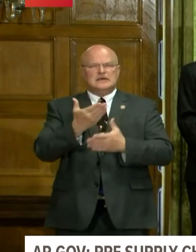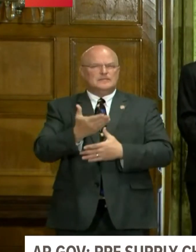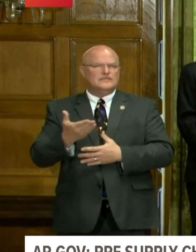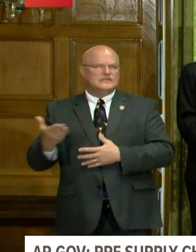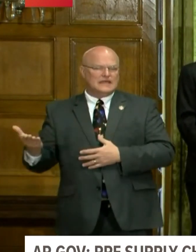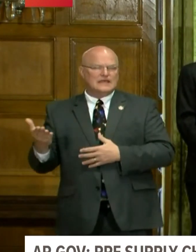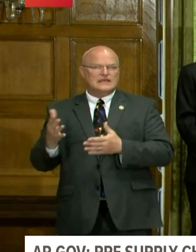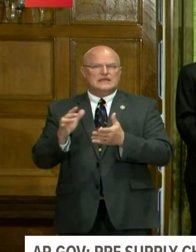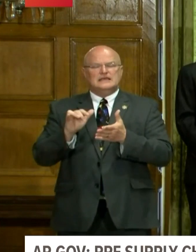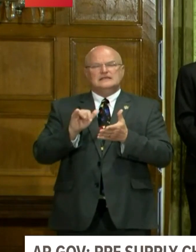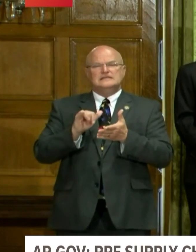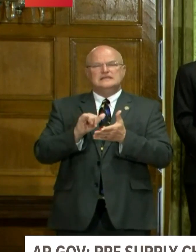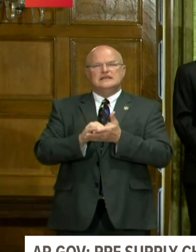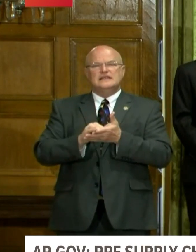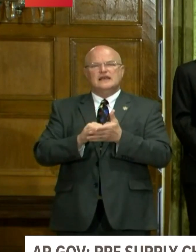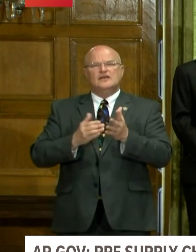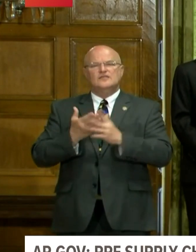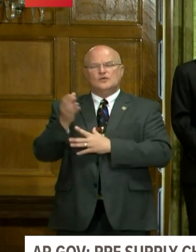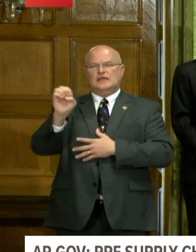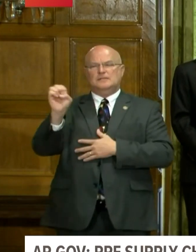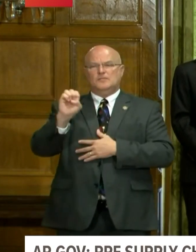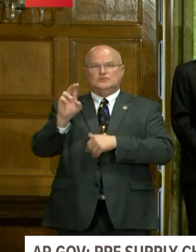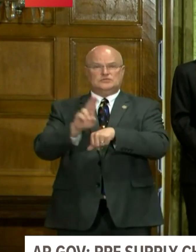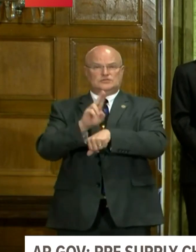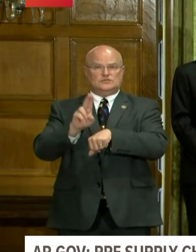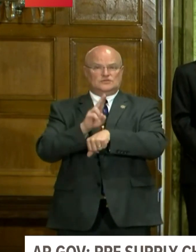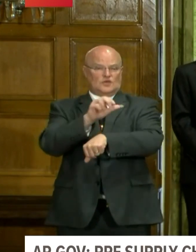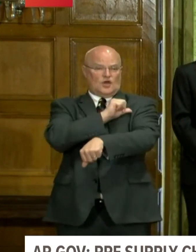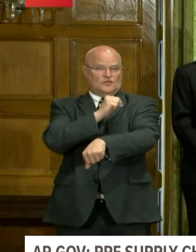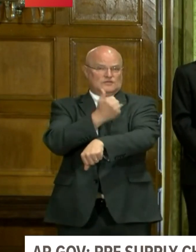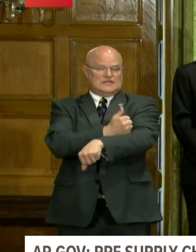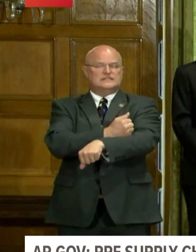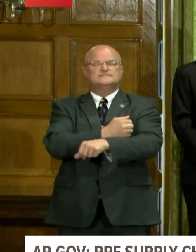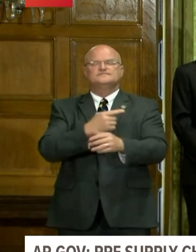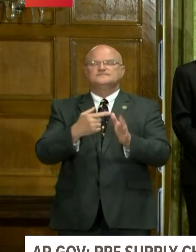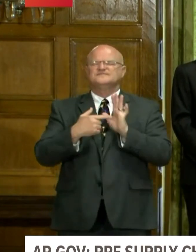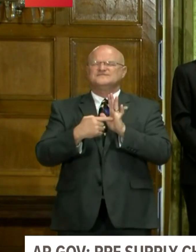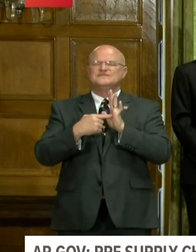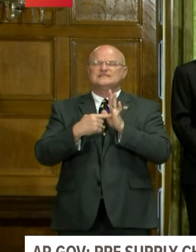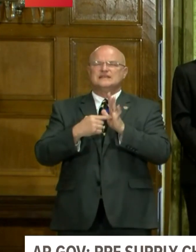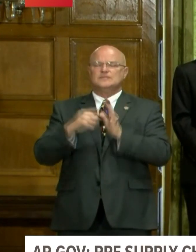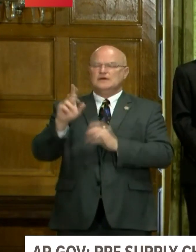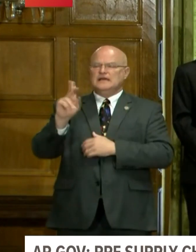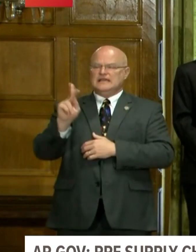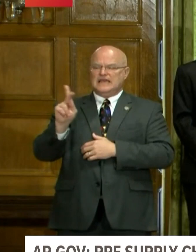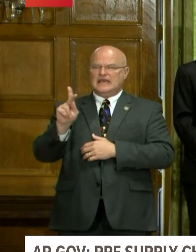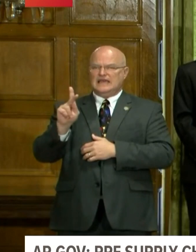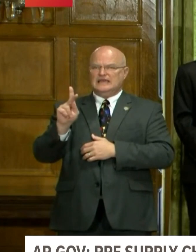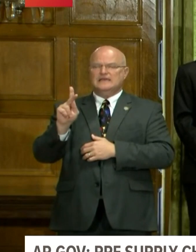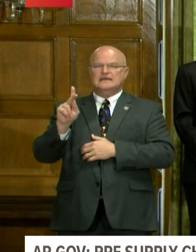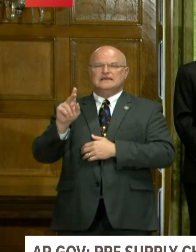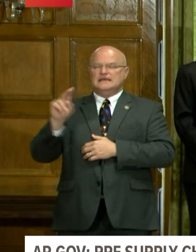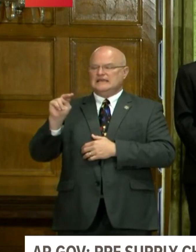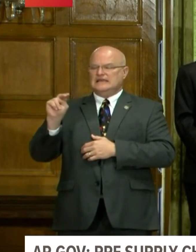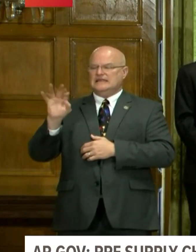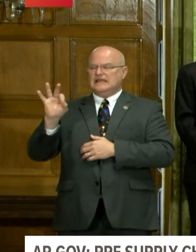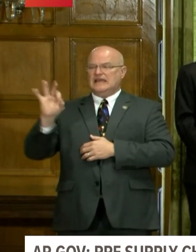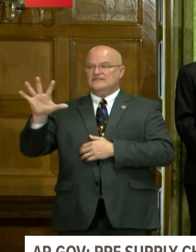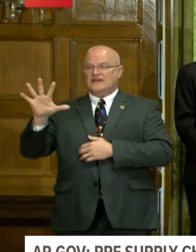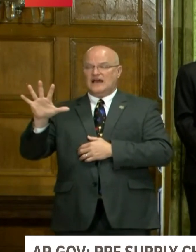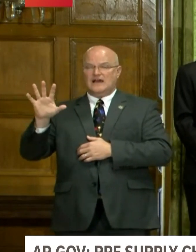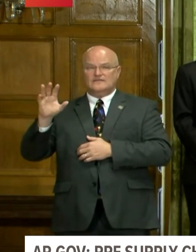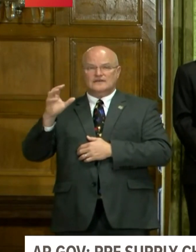items through an emergency use authorization. For example, KN95 masks, which is a